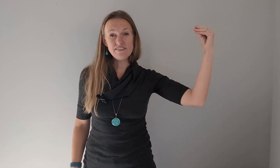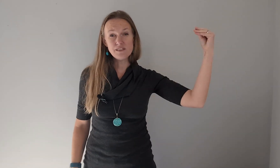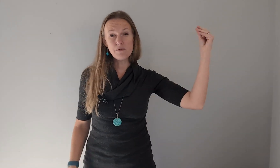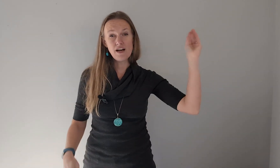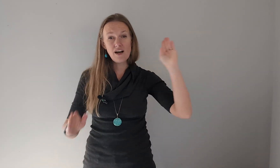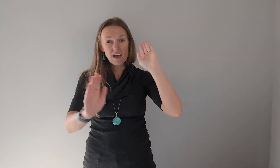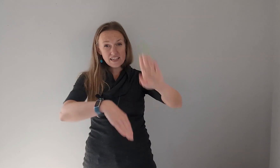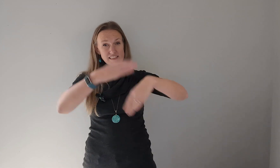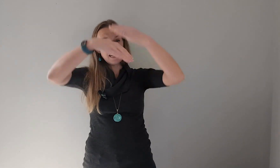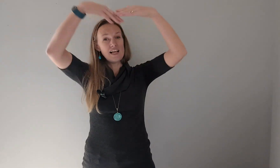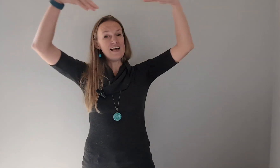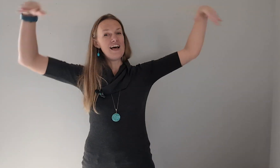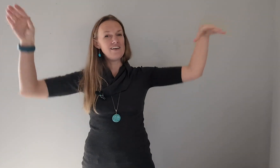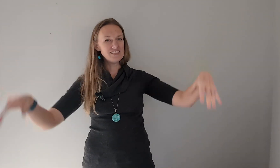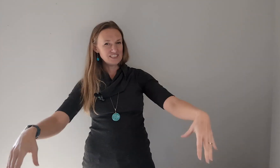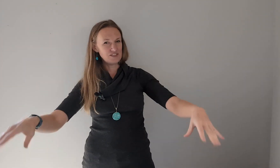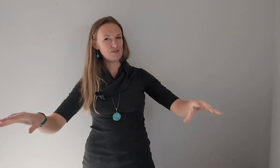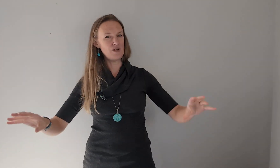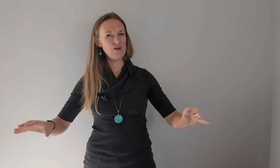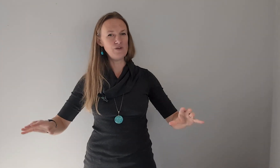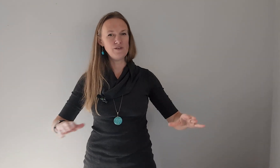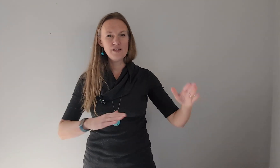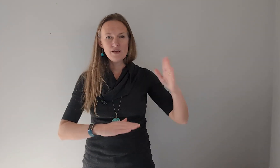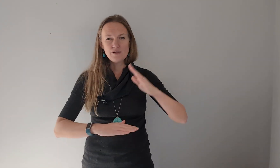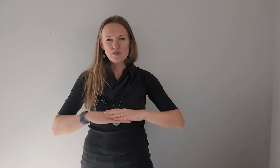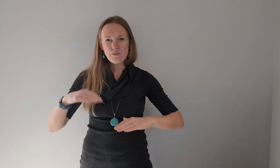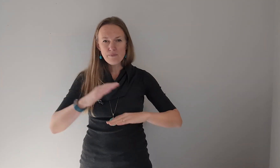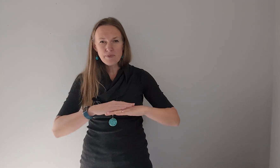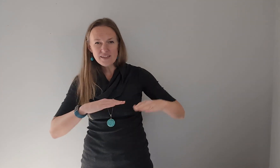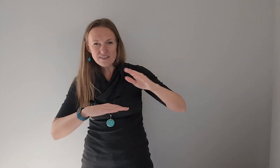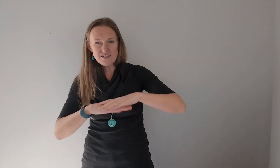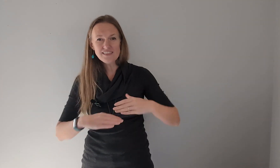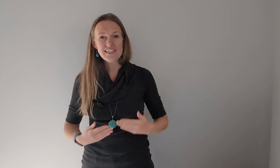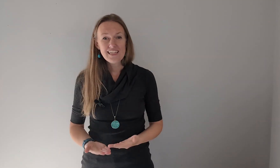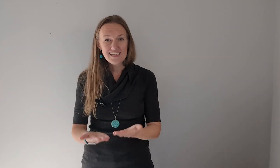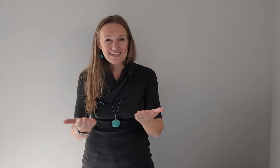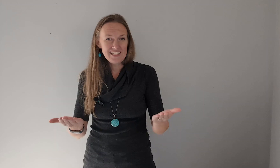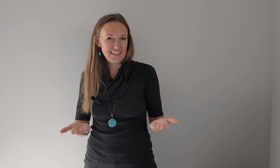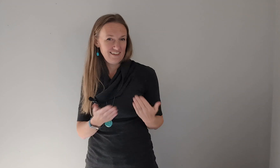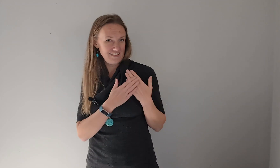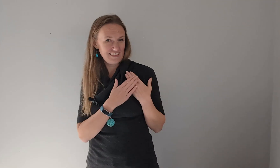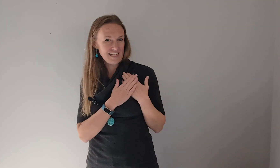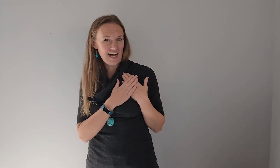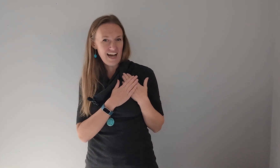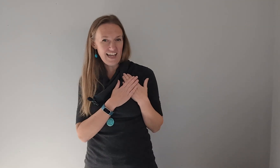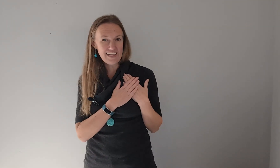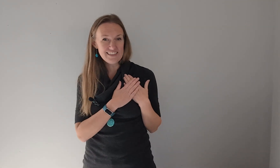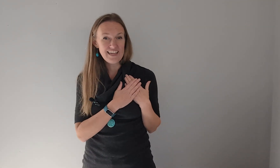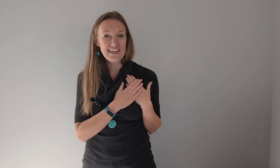left behind heaven's throne to build it here inside, and